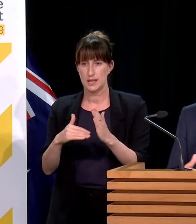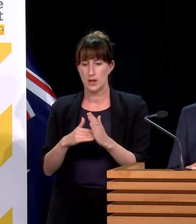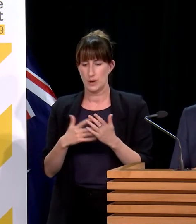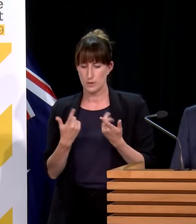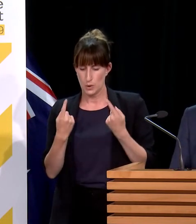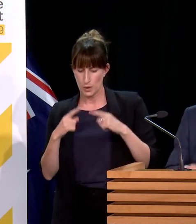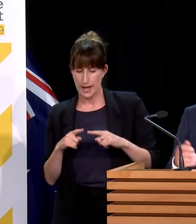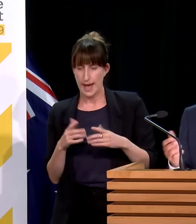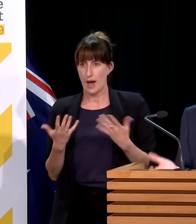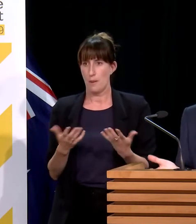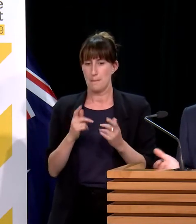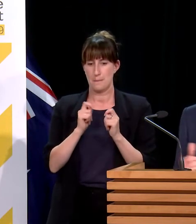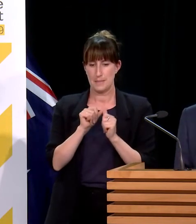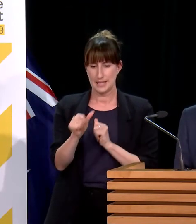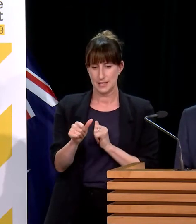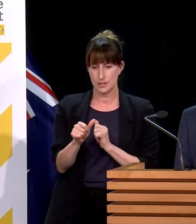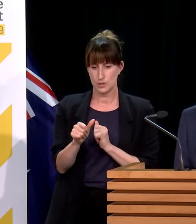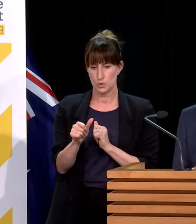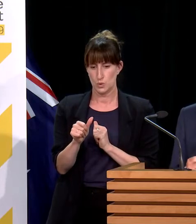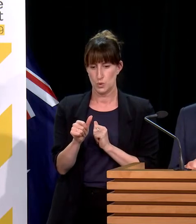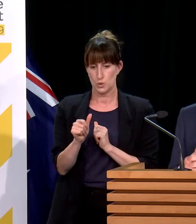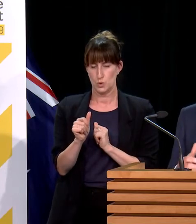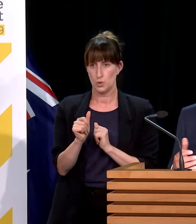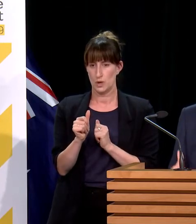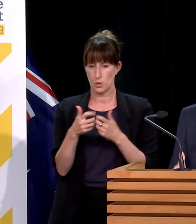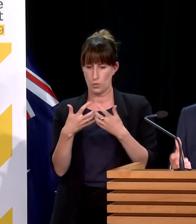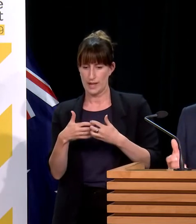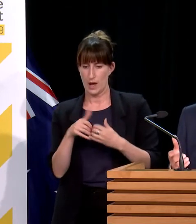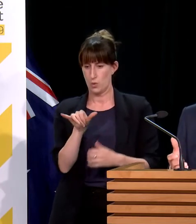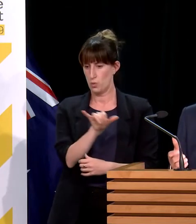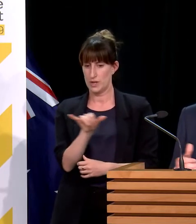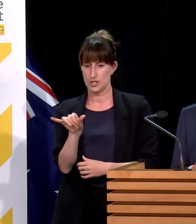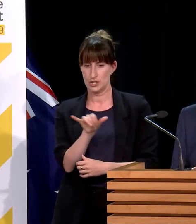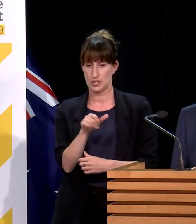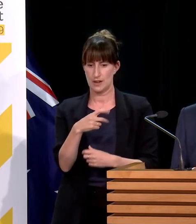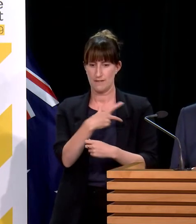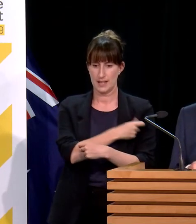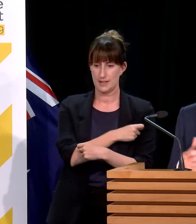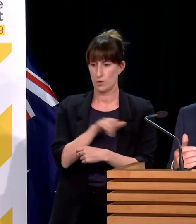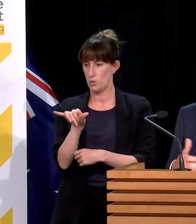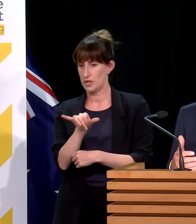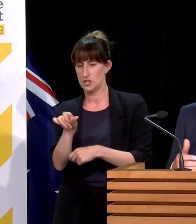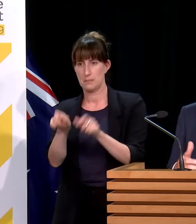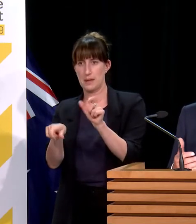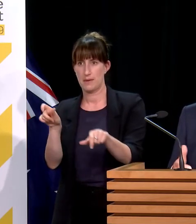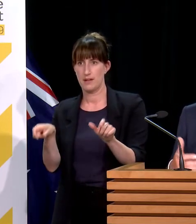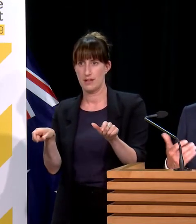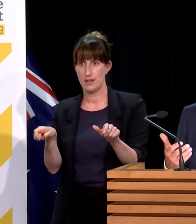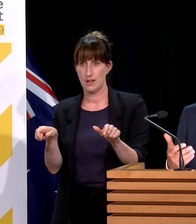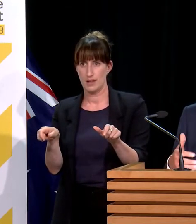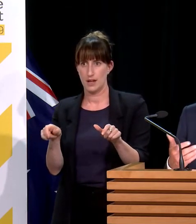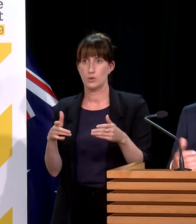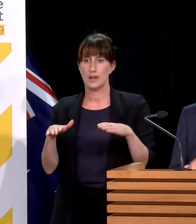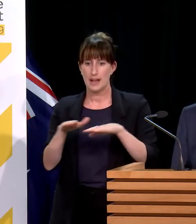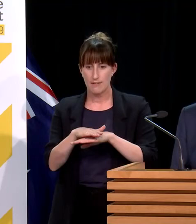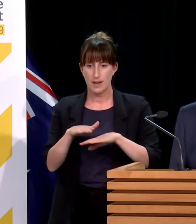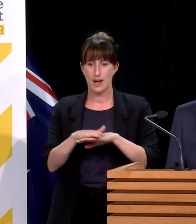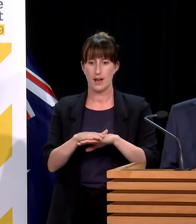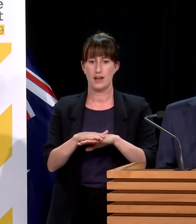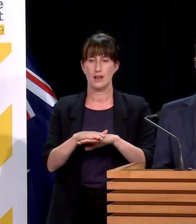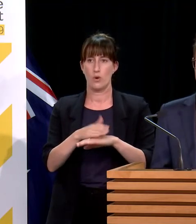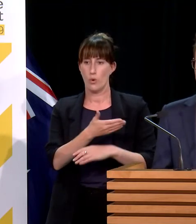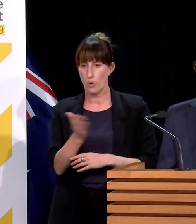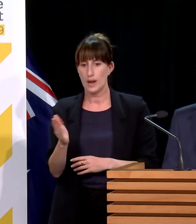vaccines best for different populations to ensure we get the highest possible both coverage but also response and